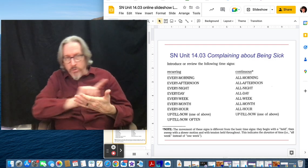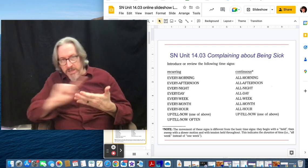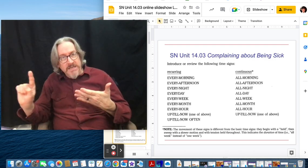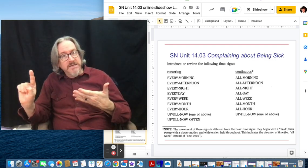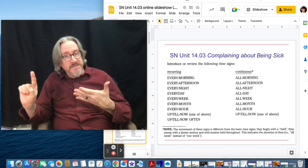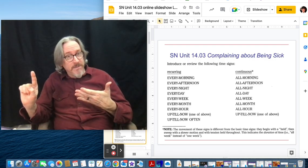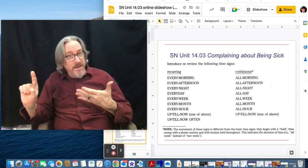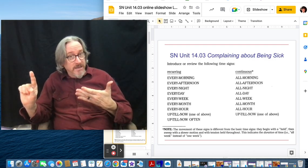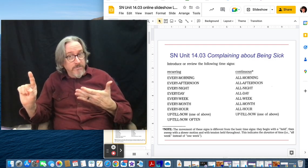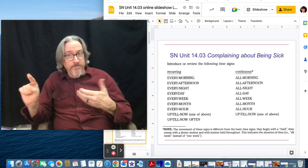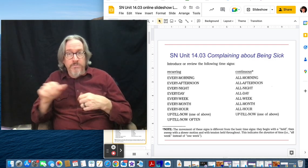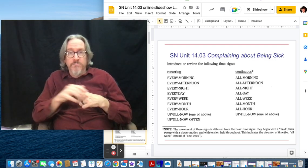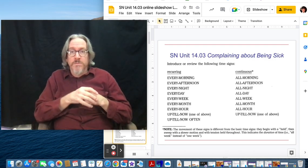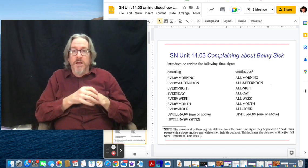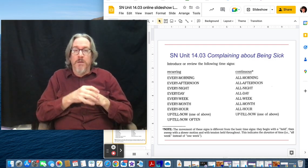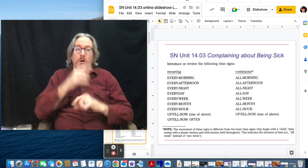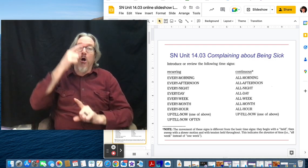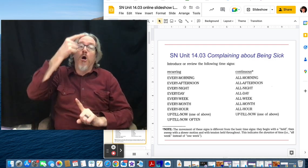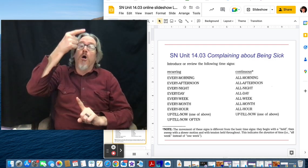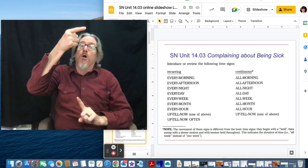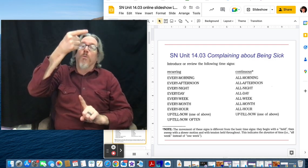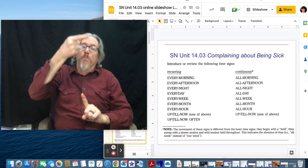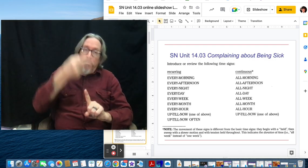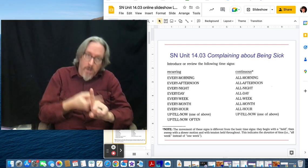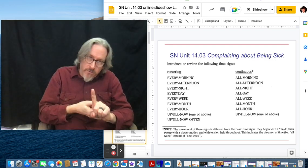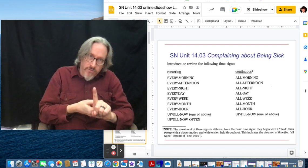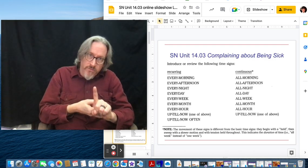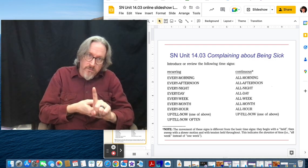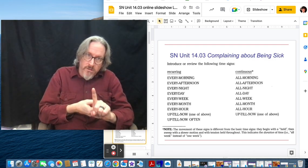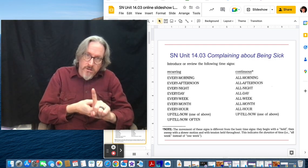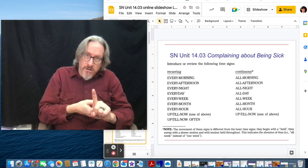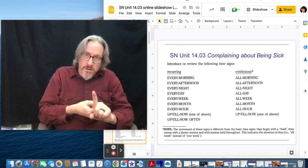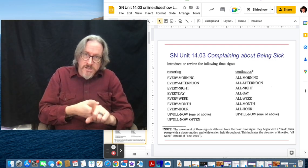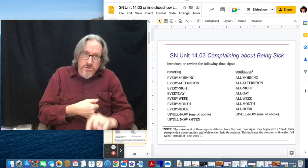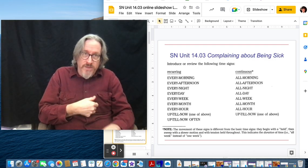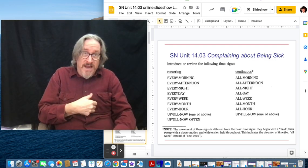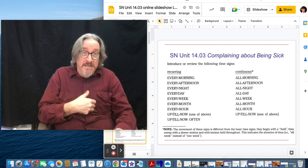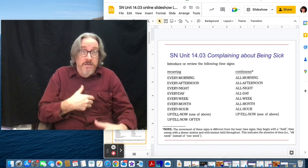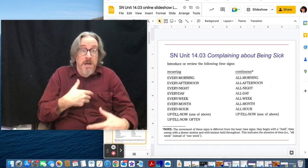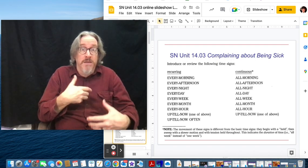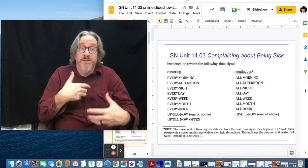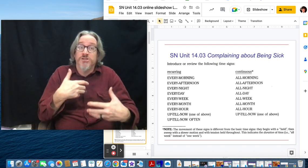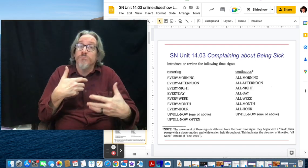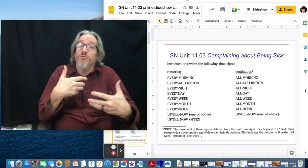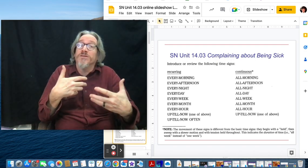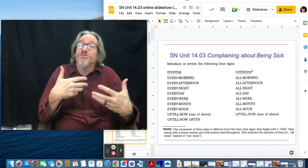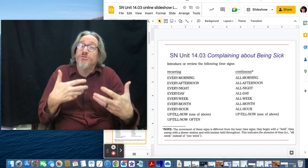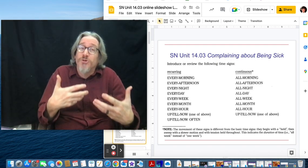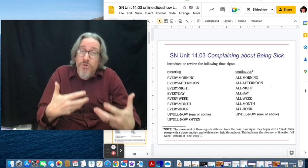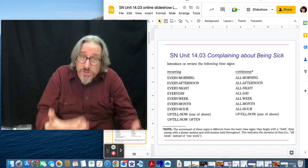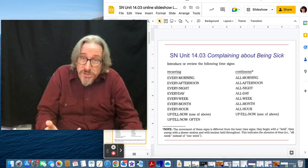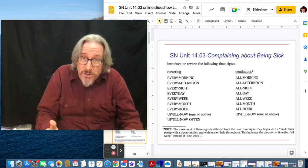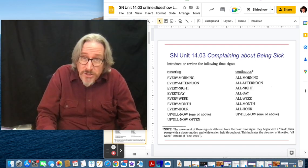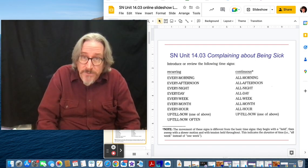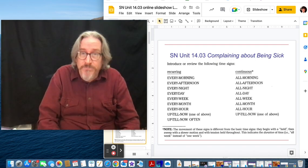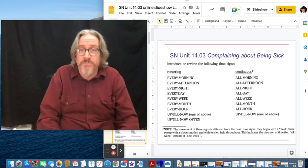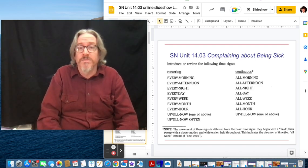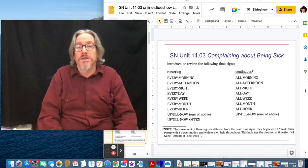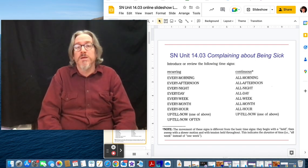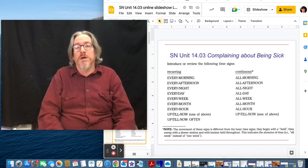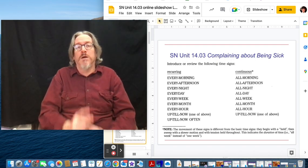All week, same idea. All month. So that idea that time is just moving so